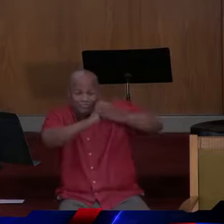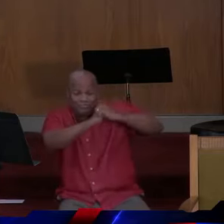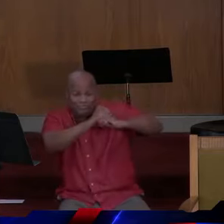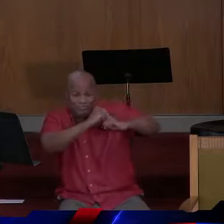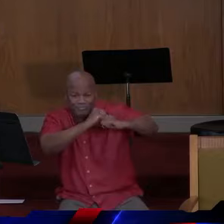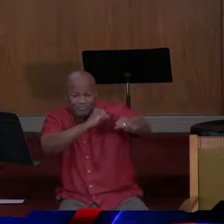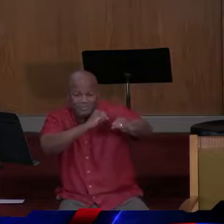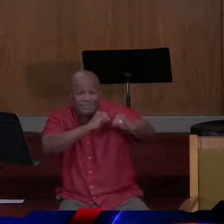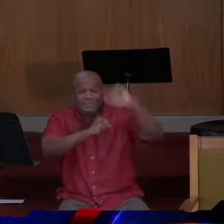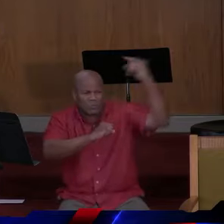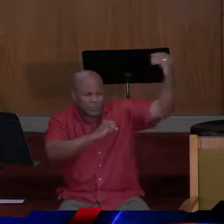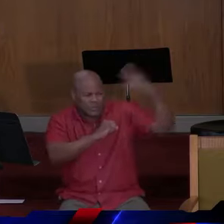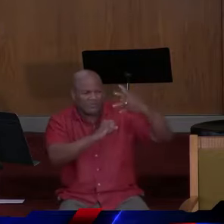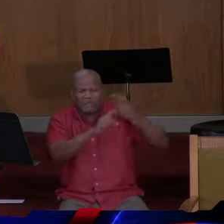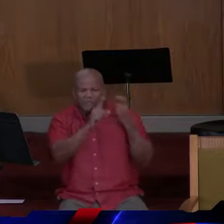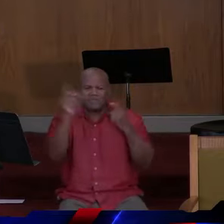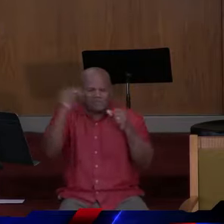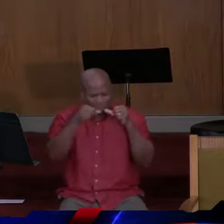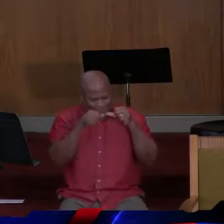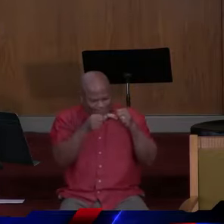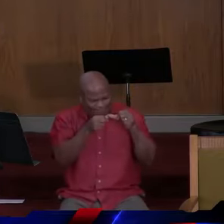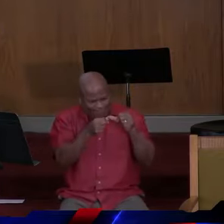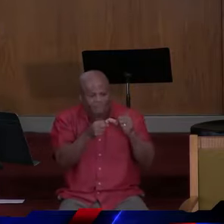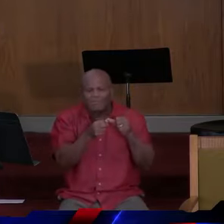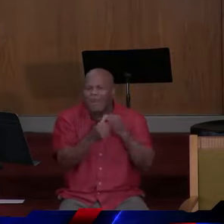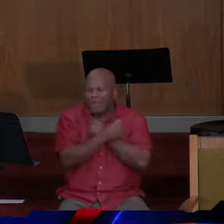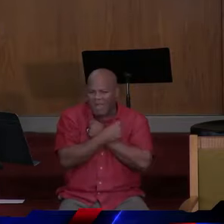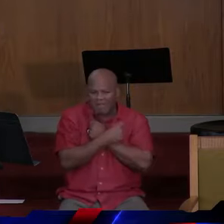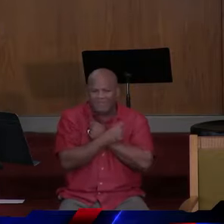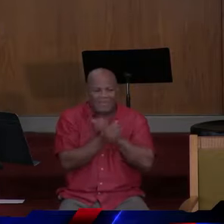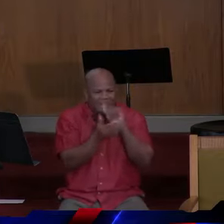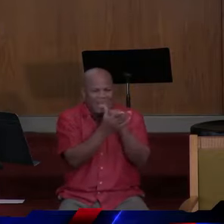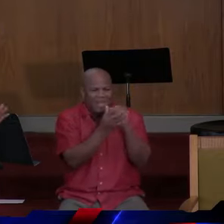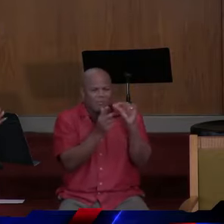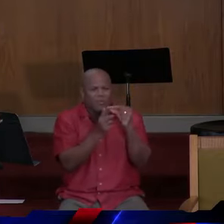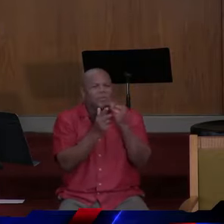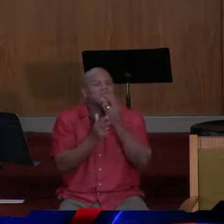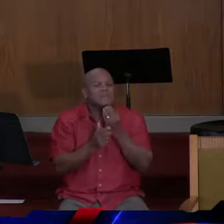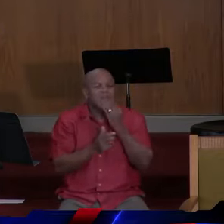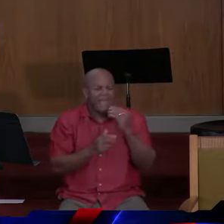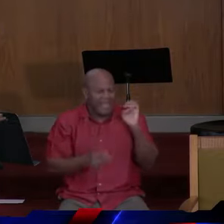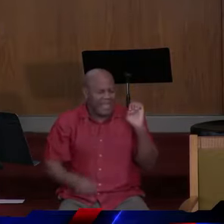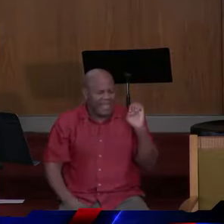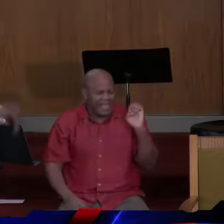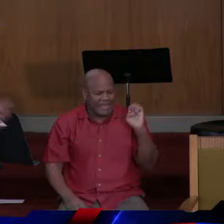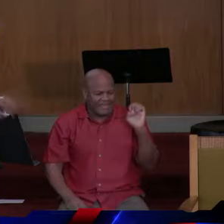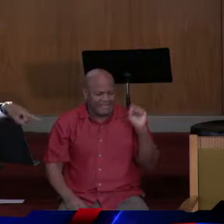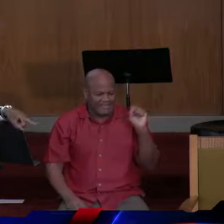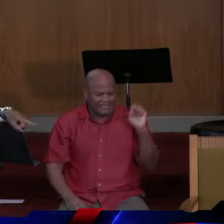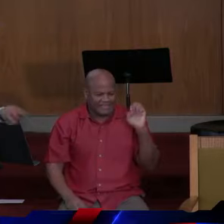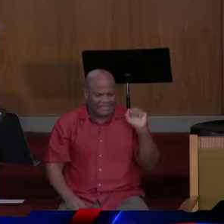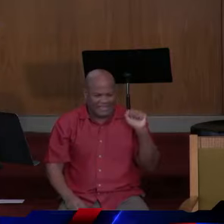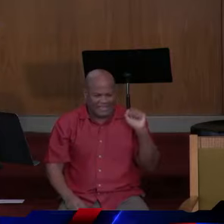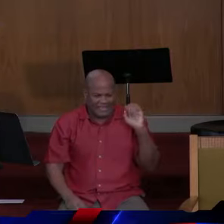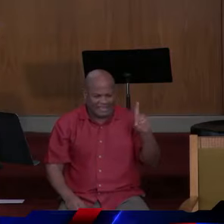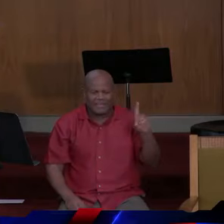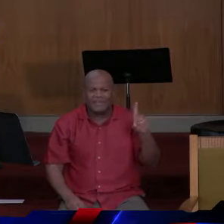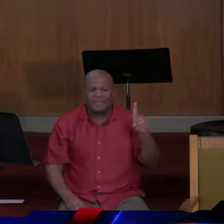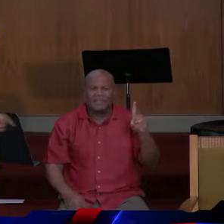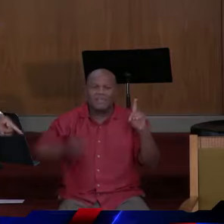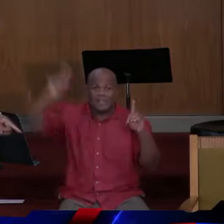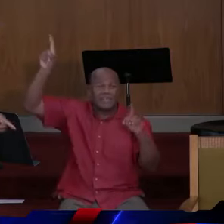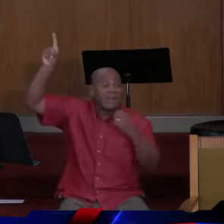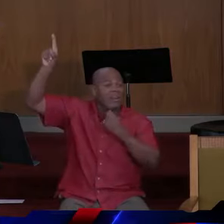his steadfast covenant love. In the Hebrew, the word is hesed. God loves us because